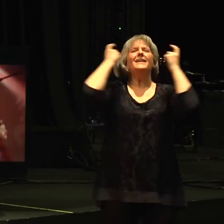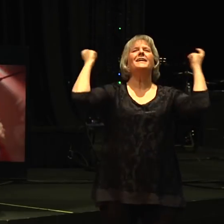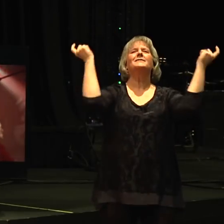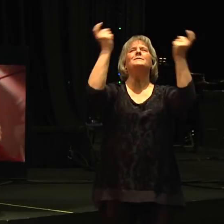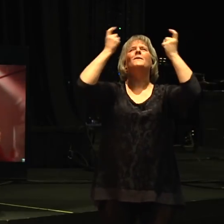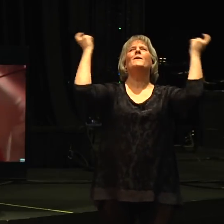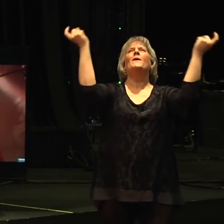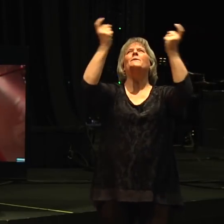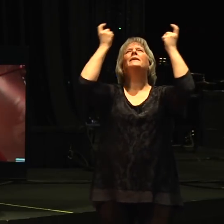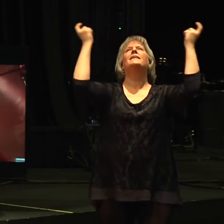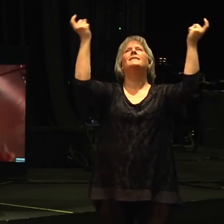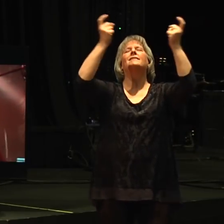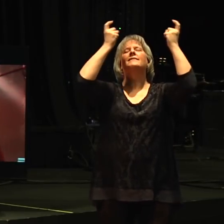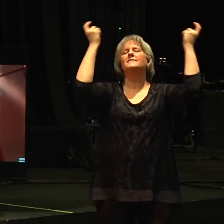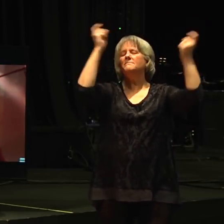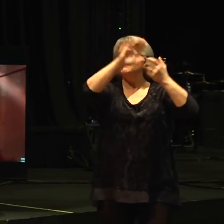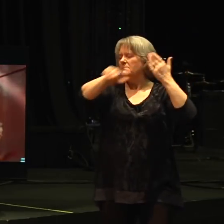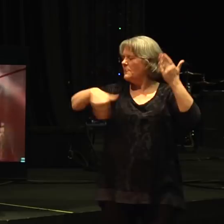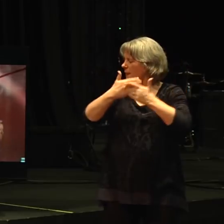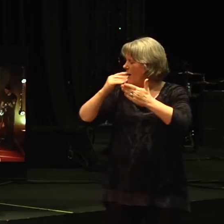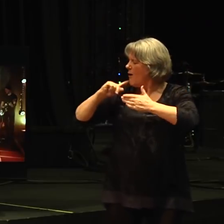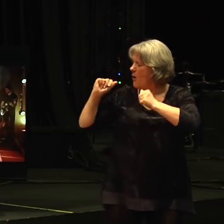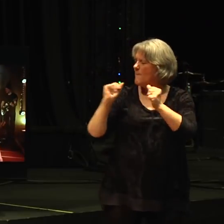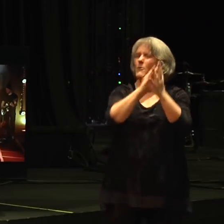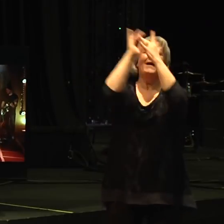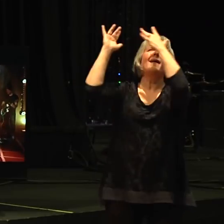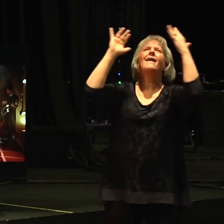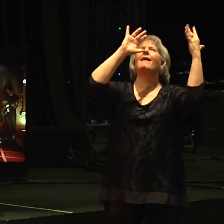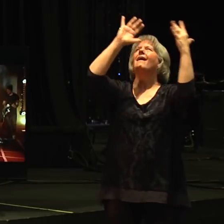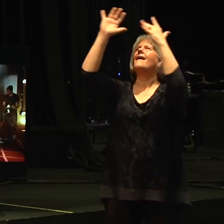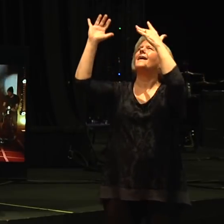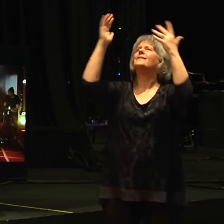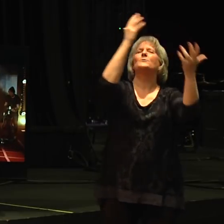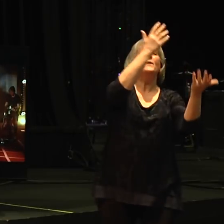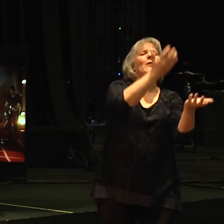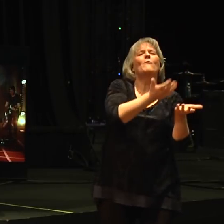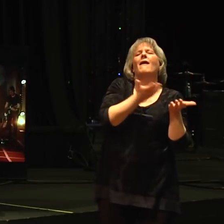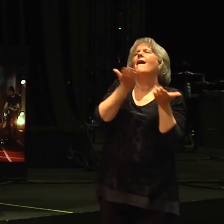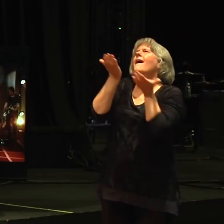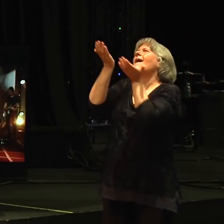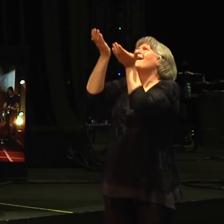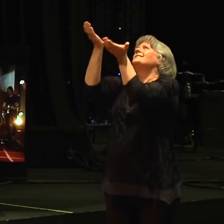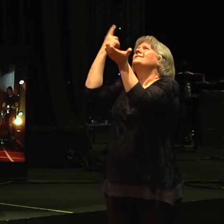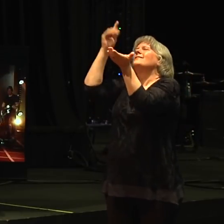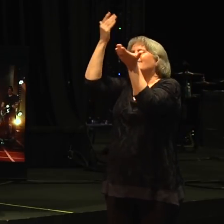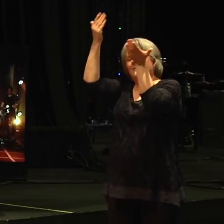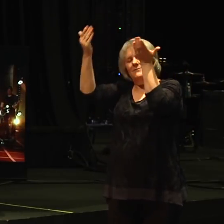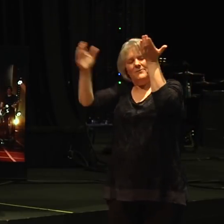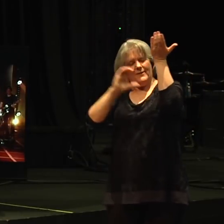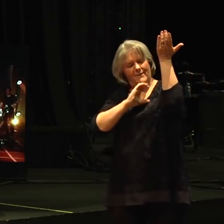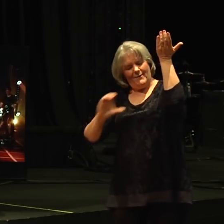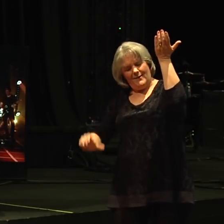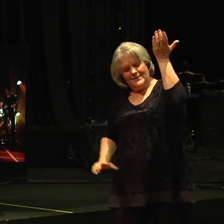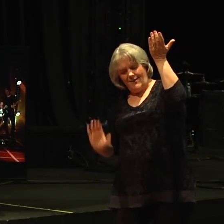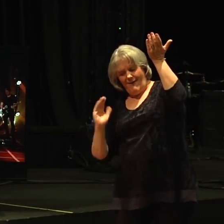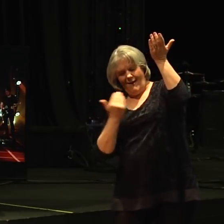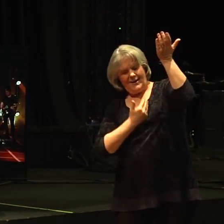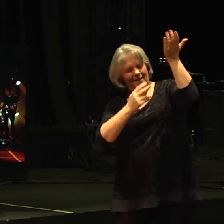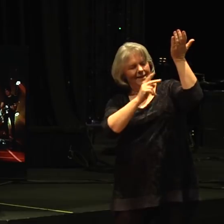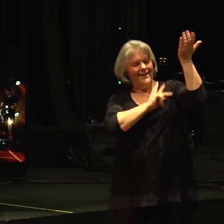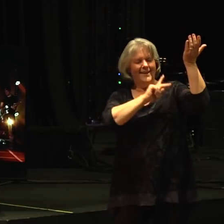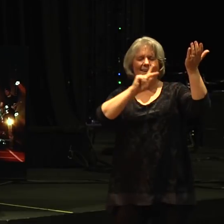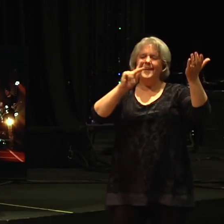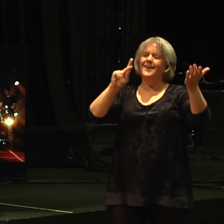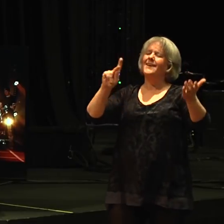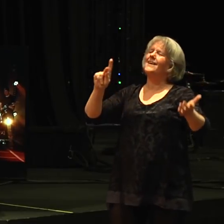is victory, and all praise will rise to Christ